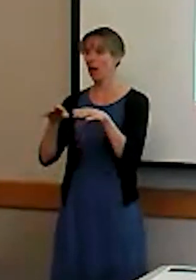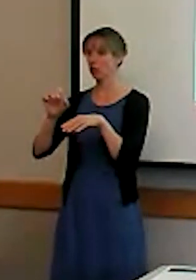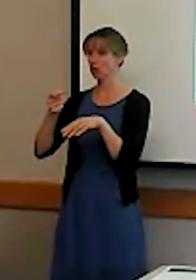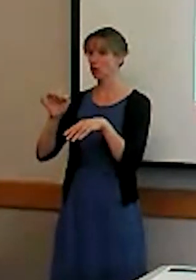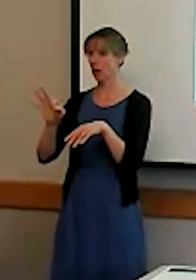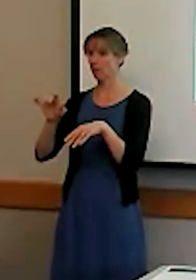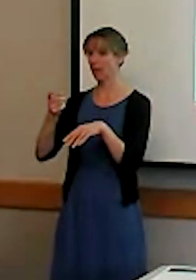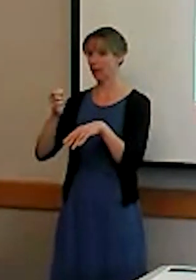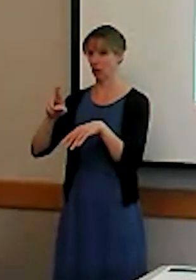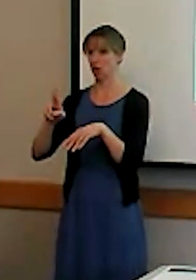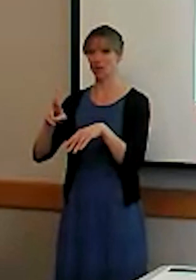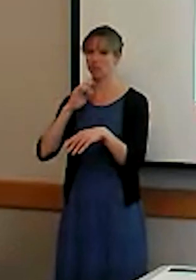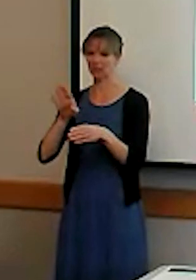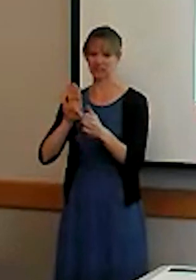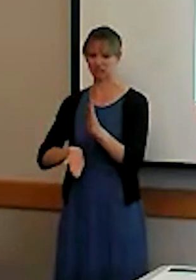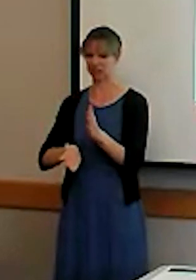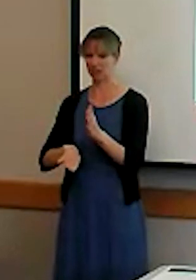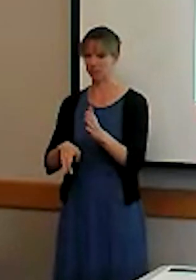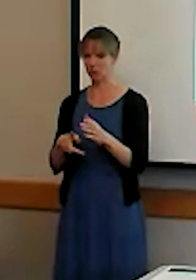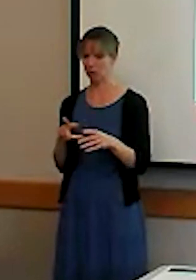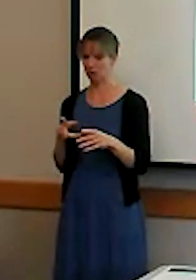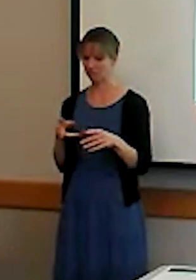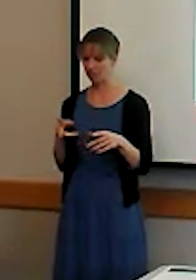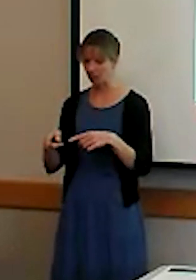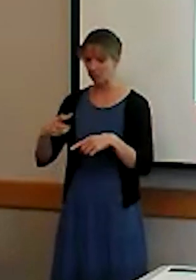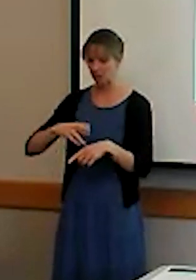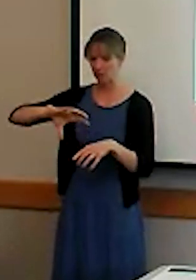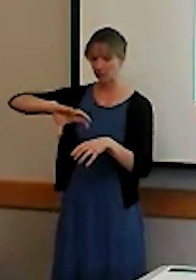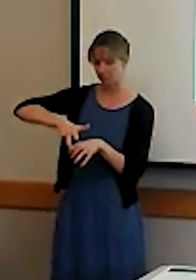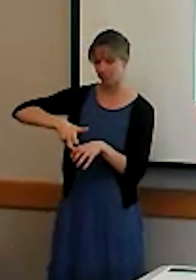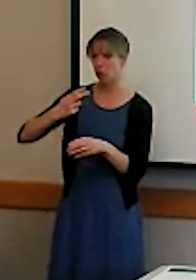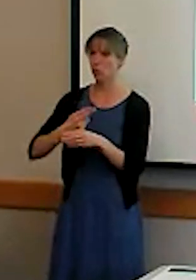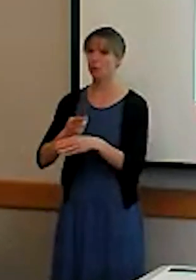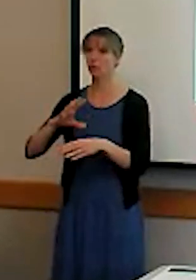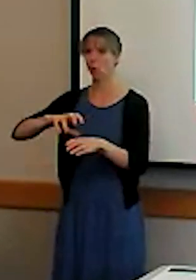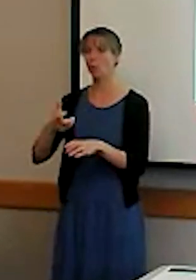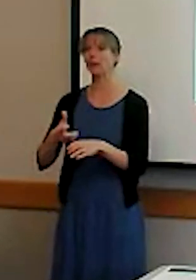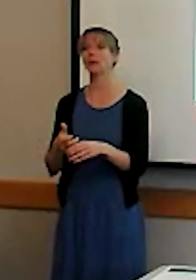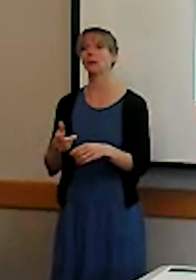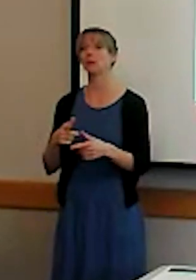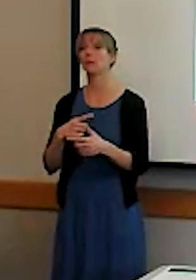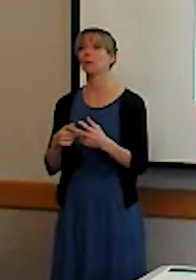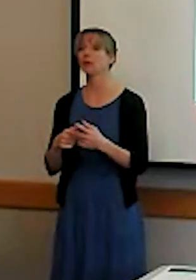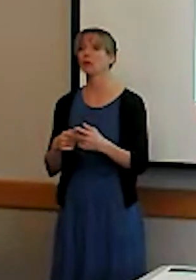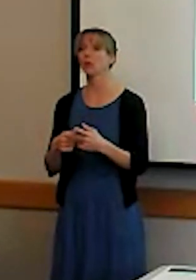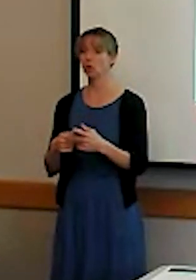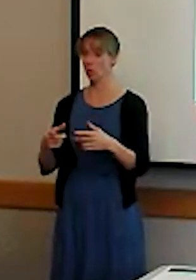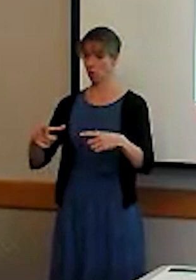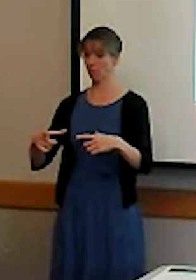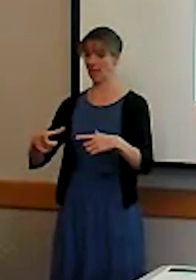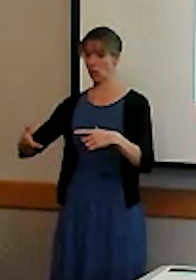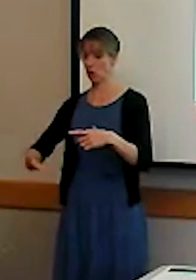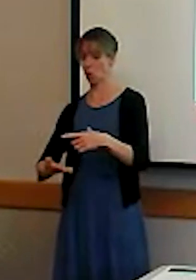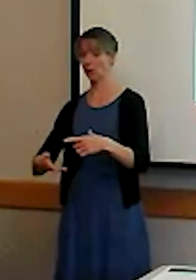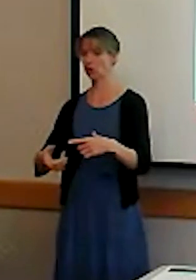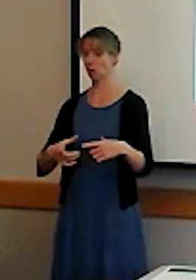So shelf liner is pretty cheap. You just cut it into little pieces. You can use that to open things. You can use it to put under your plate so your plate